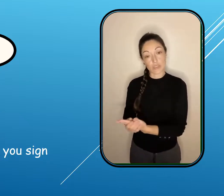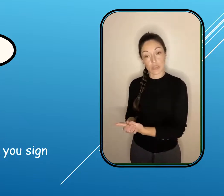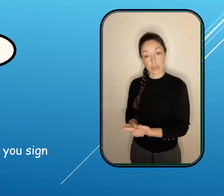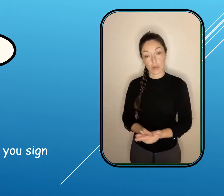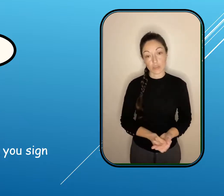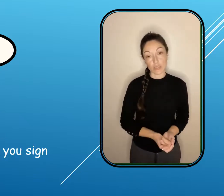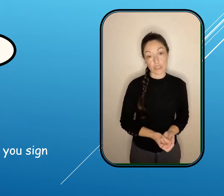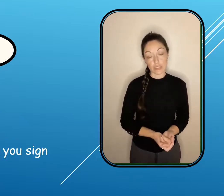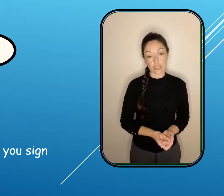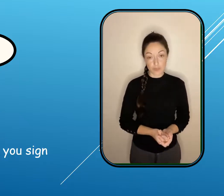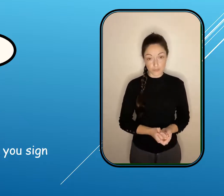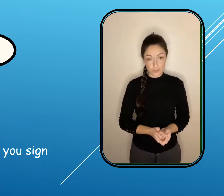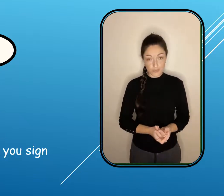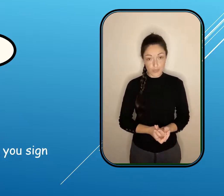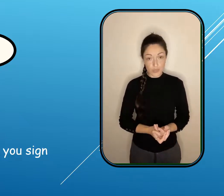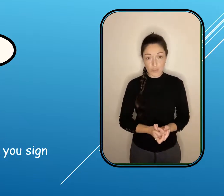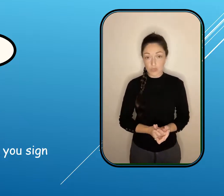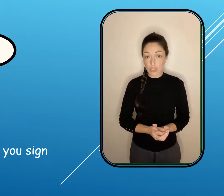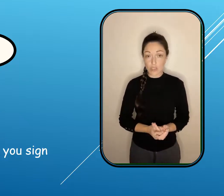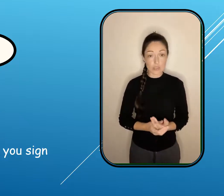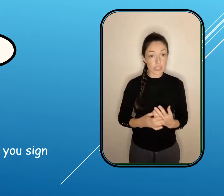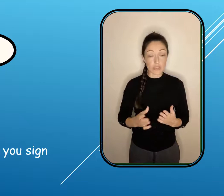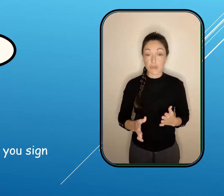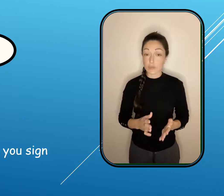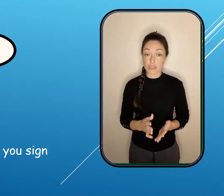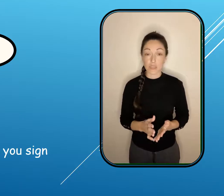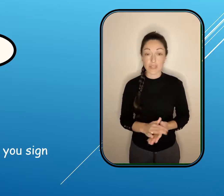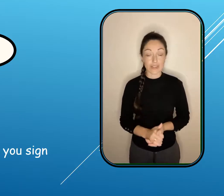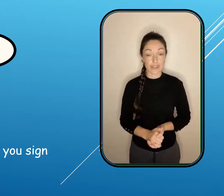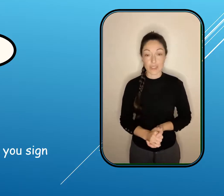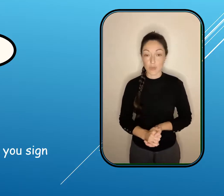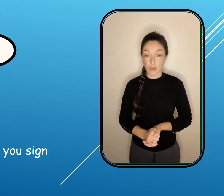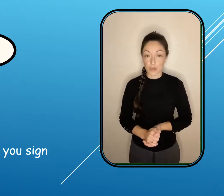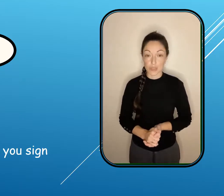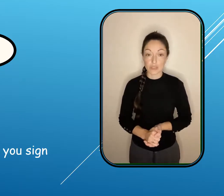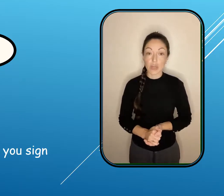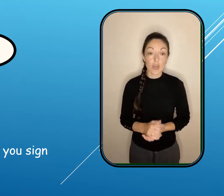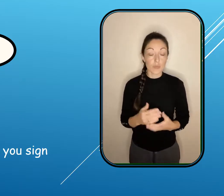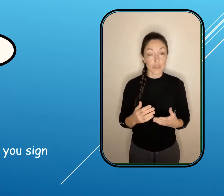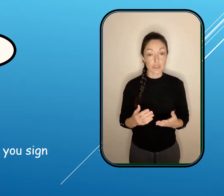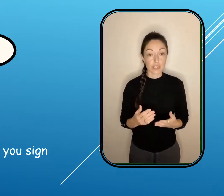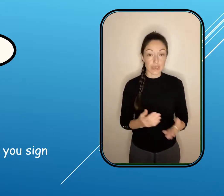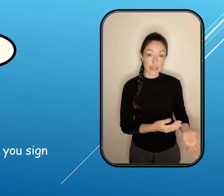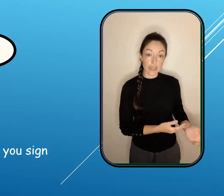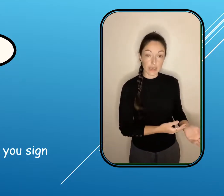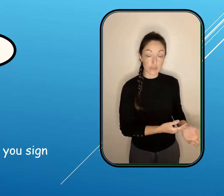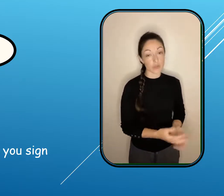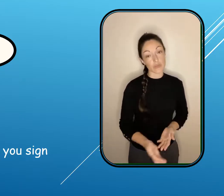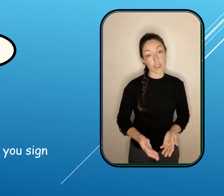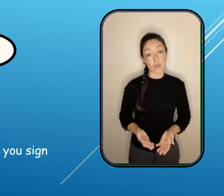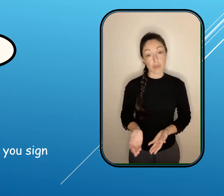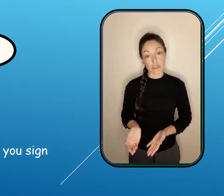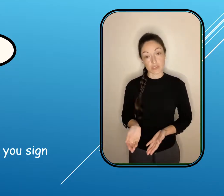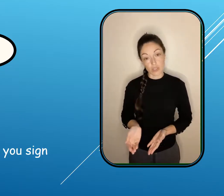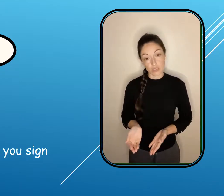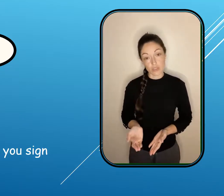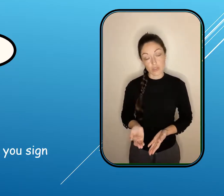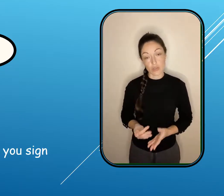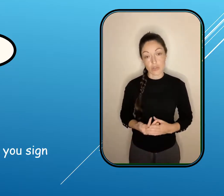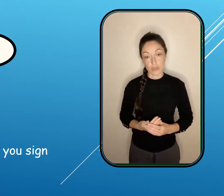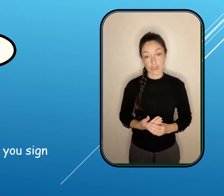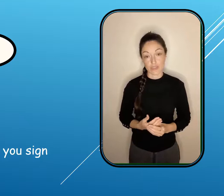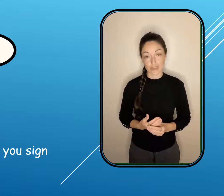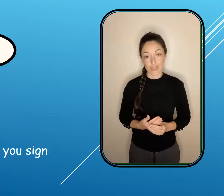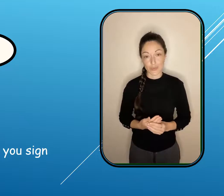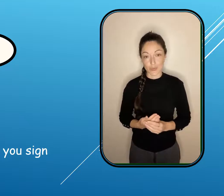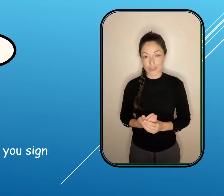we're signing alongside it. So don't give them the sign and then take away the word, because again, that's not giving them the best chance of